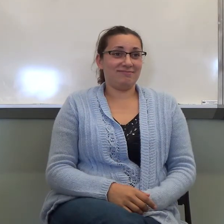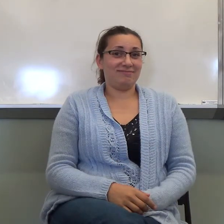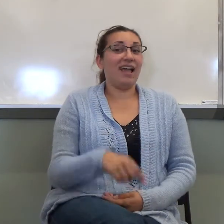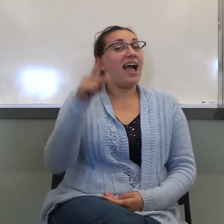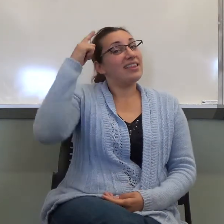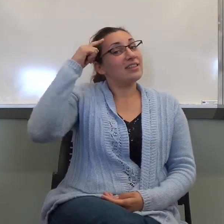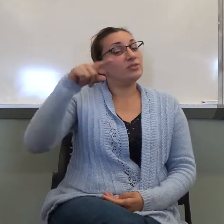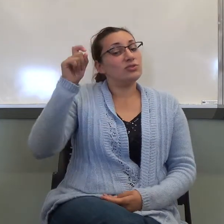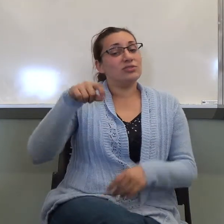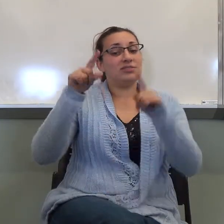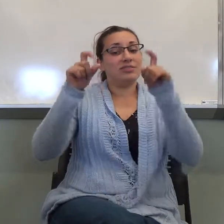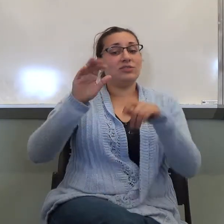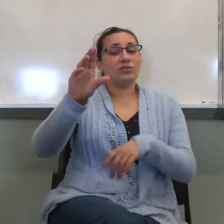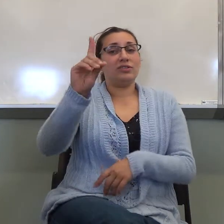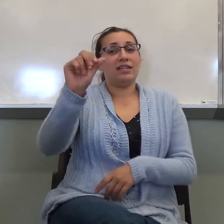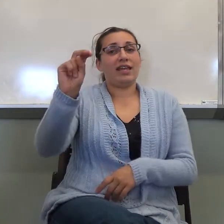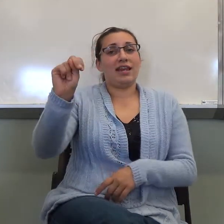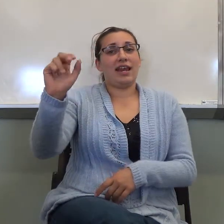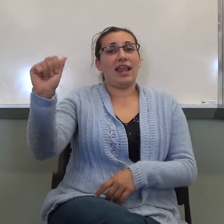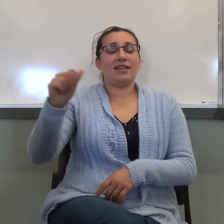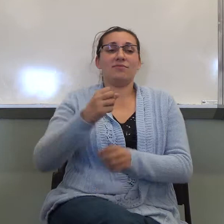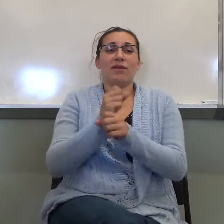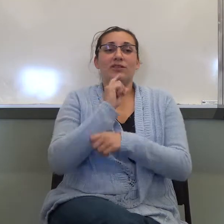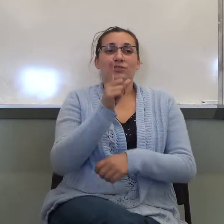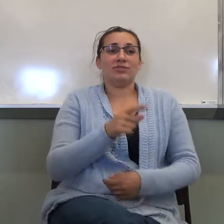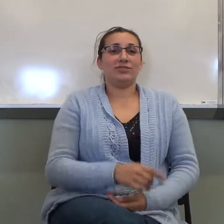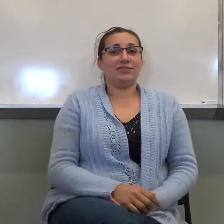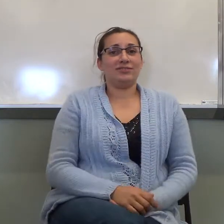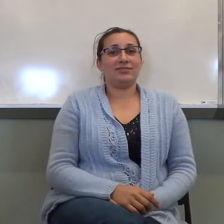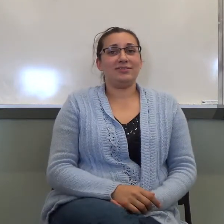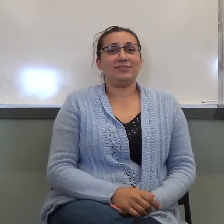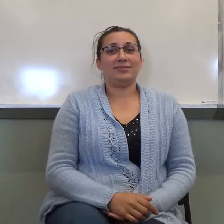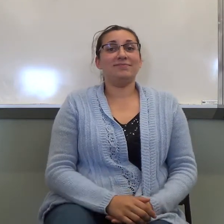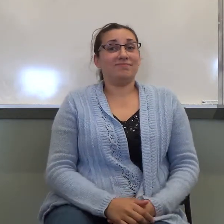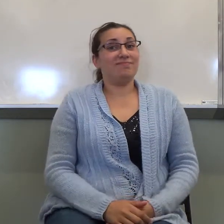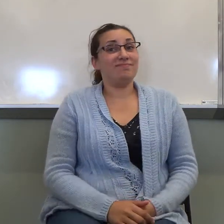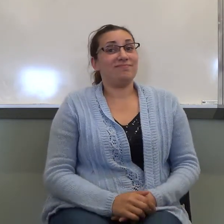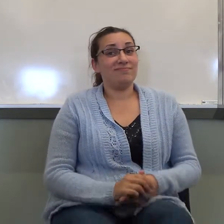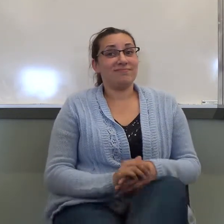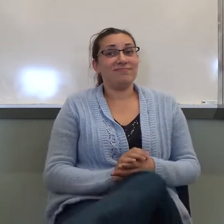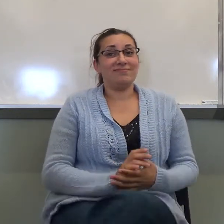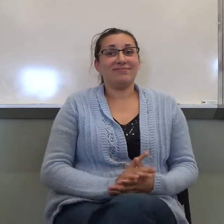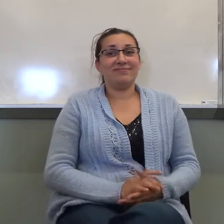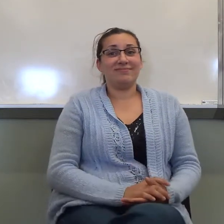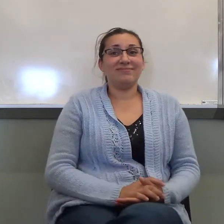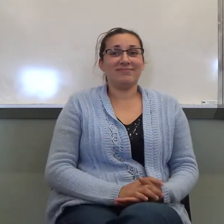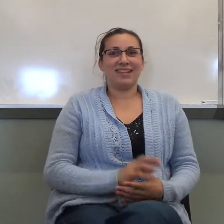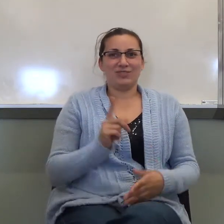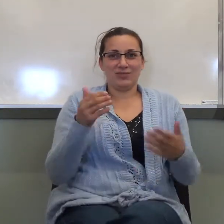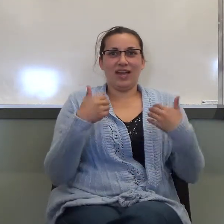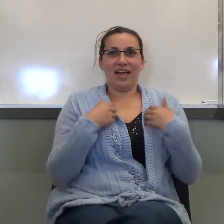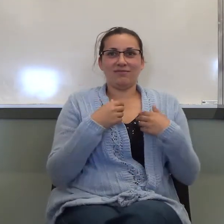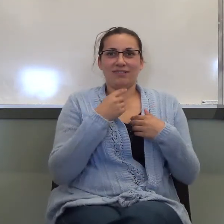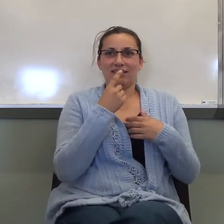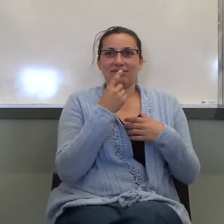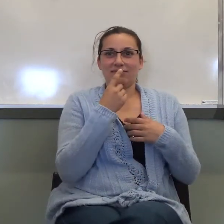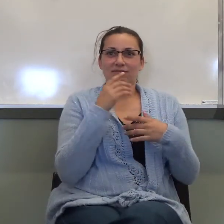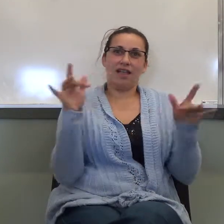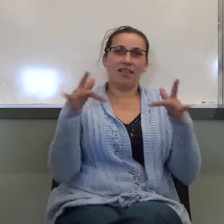other, but they have different denominators, different numerators, but they're extremely close, and it's not so easy to tell. So you go to